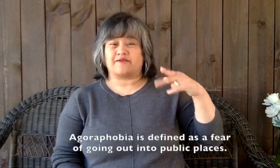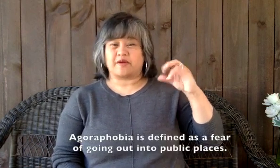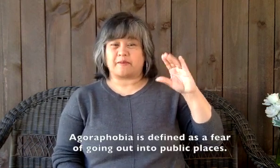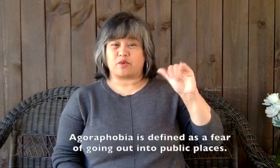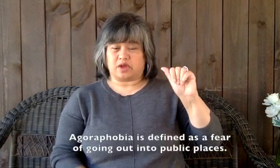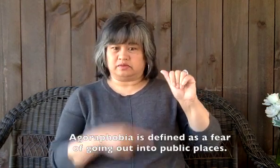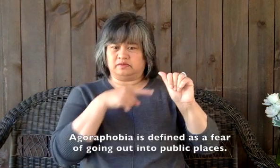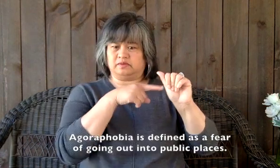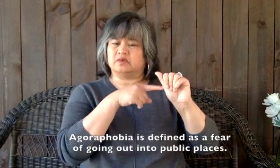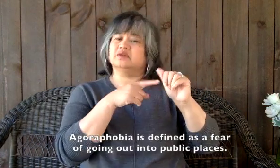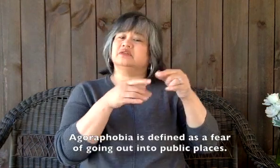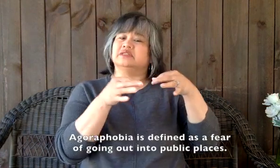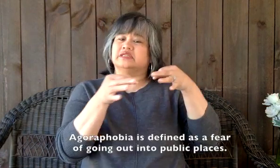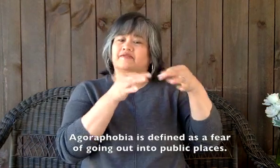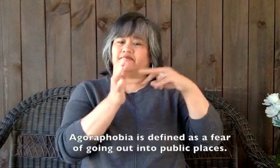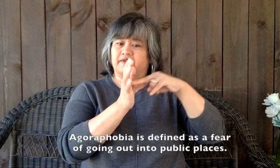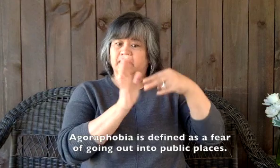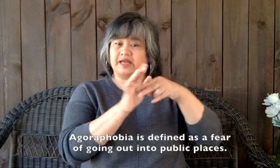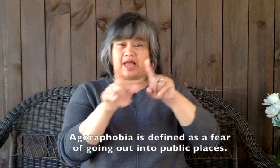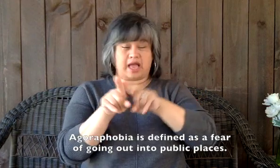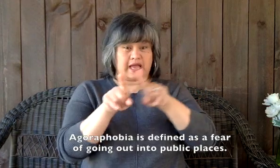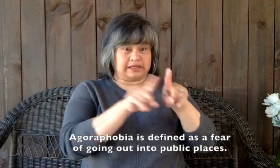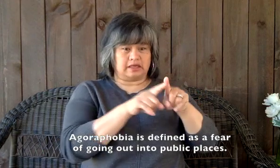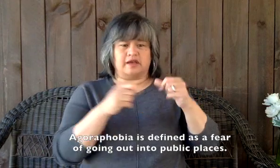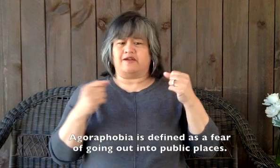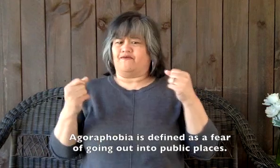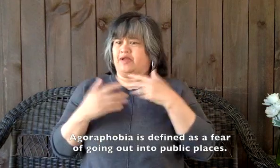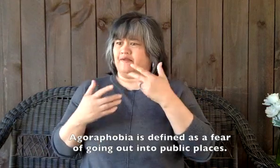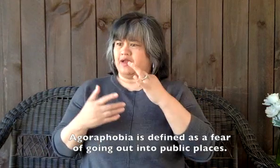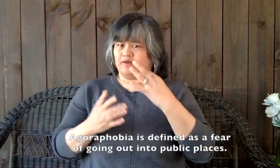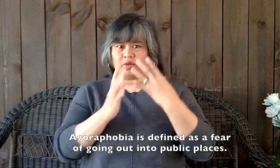Agoraphobia is defined as a fear of going out into public places.